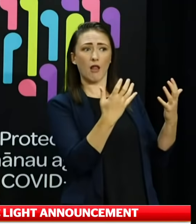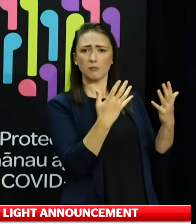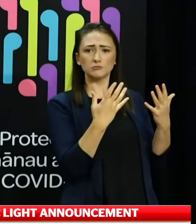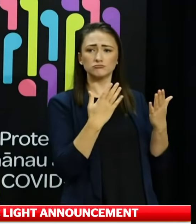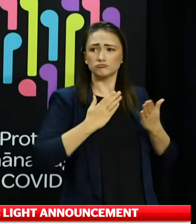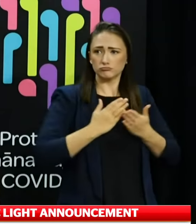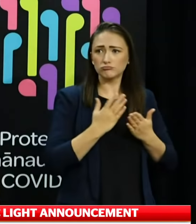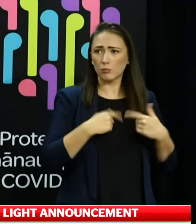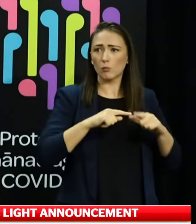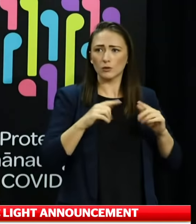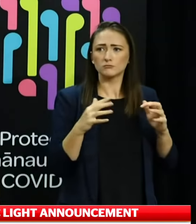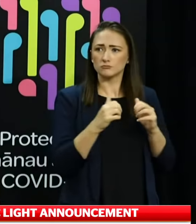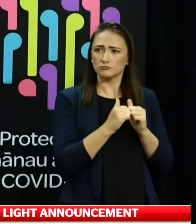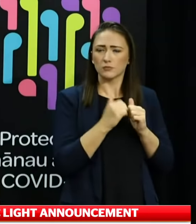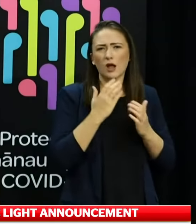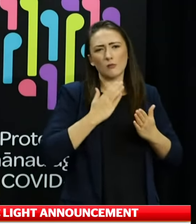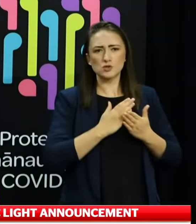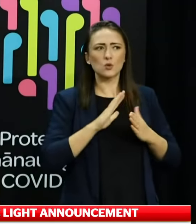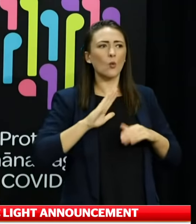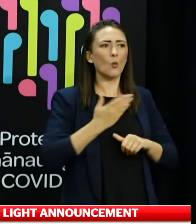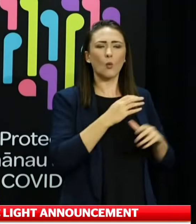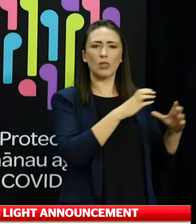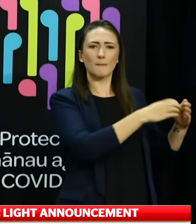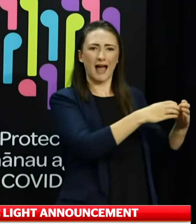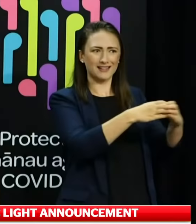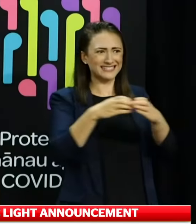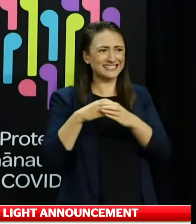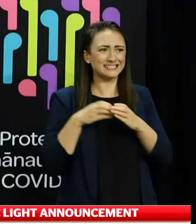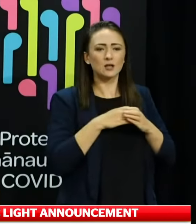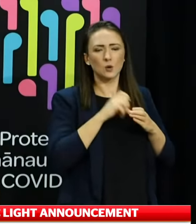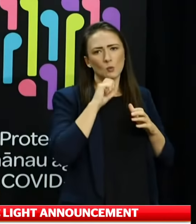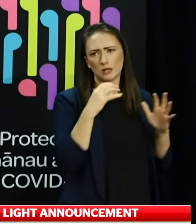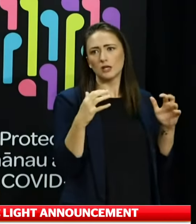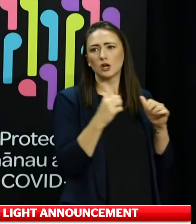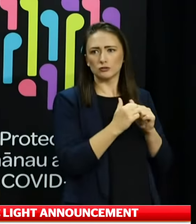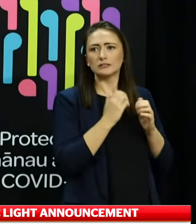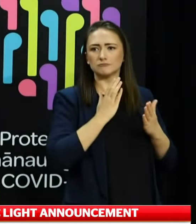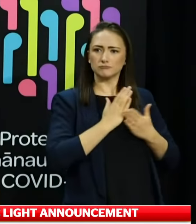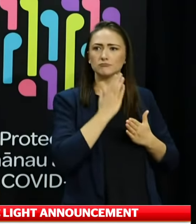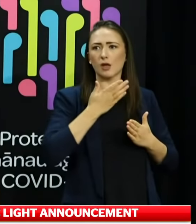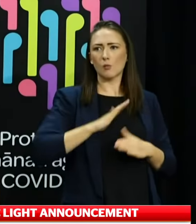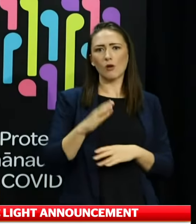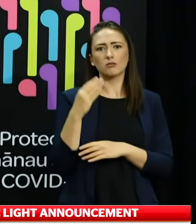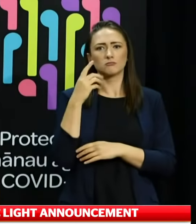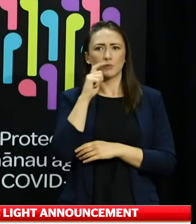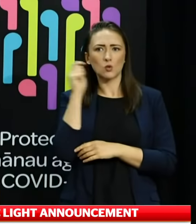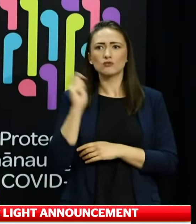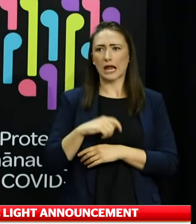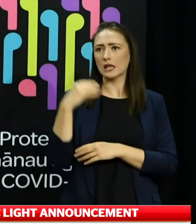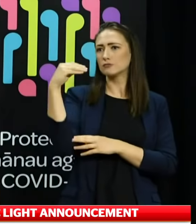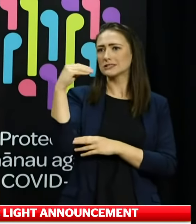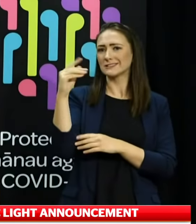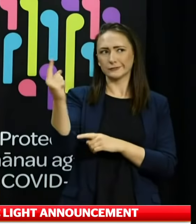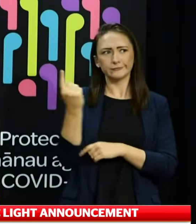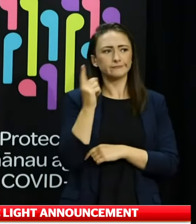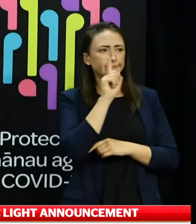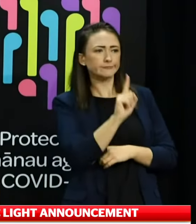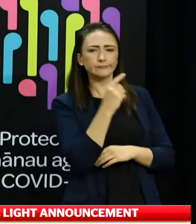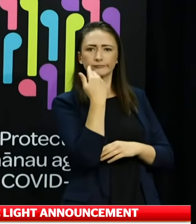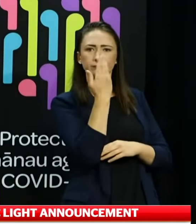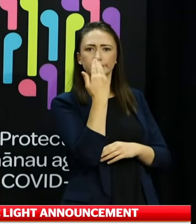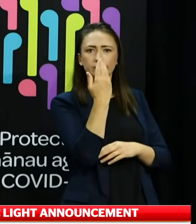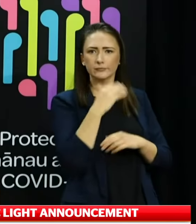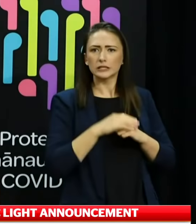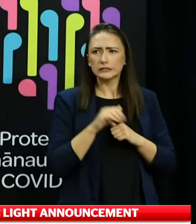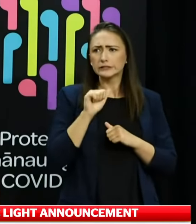able to secure, to that happening. It has happened before. Julia Gillard addressed us, albeit in person, rather than via an electronic link. But I certainly